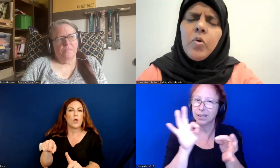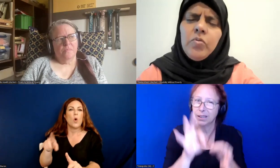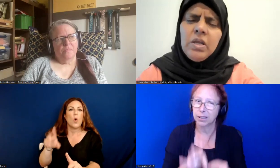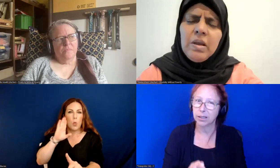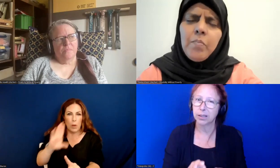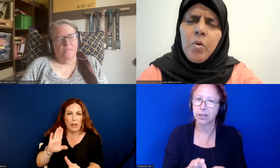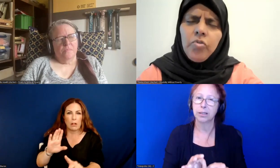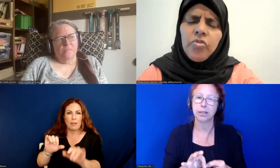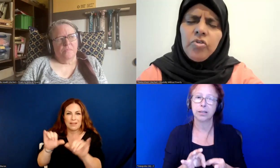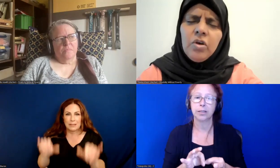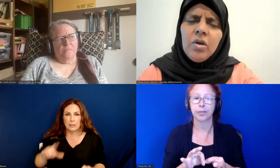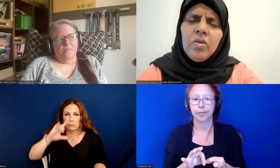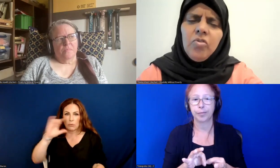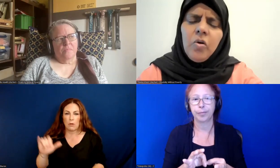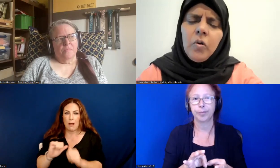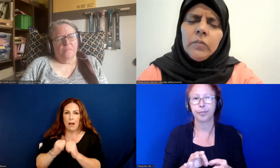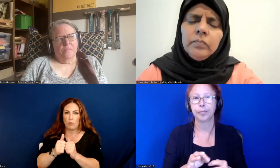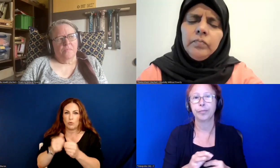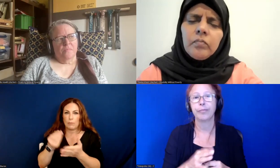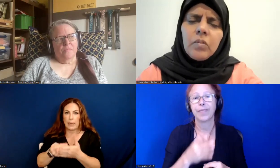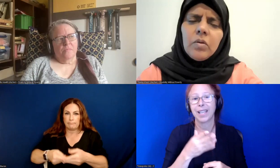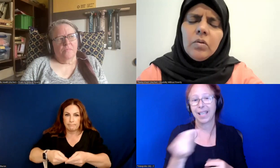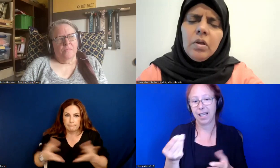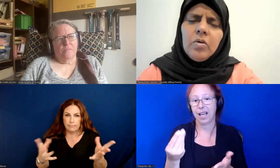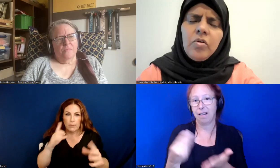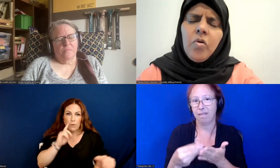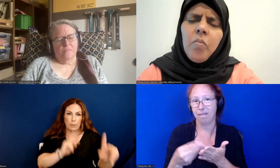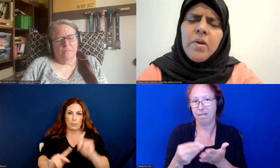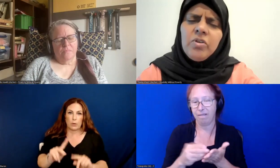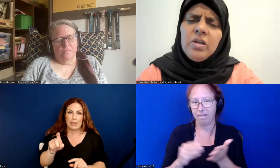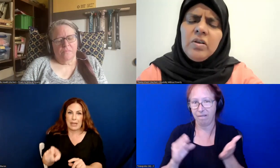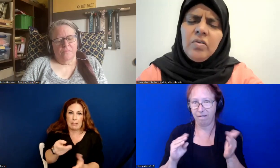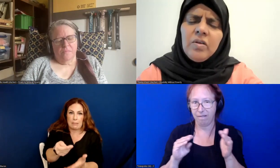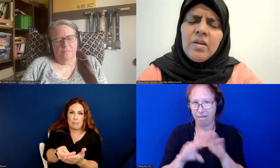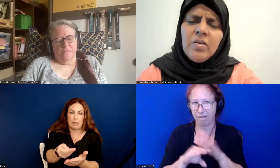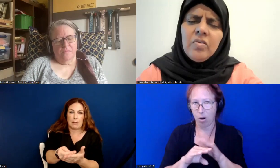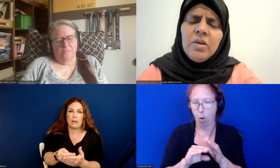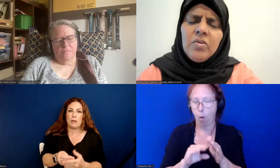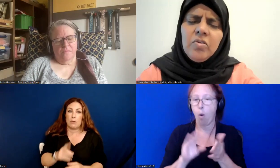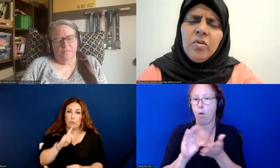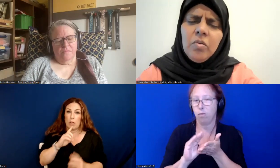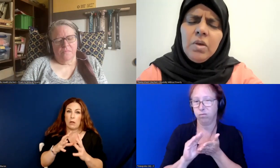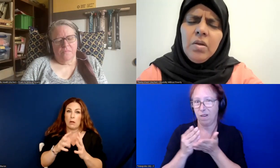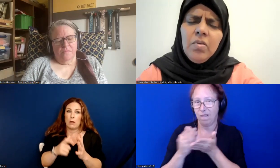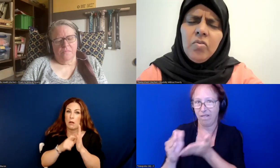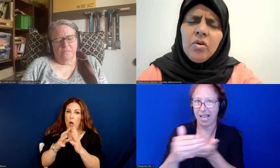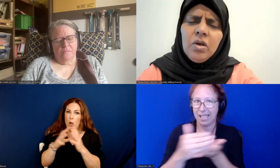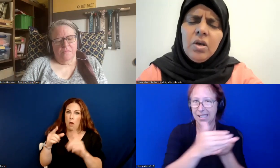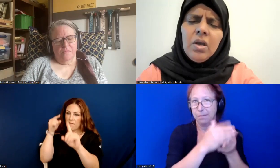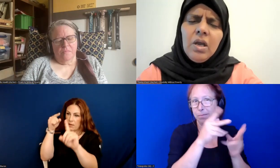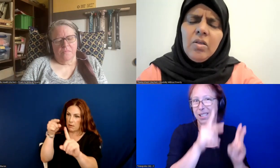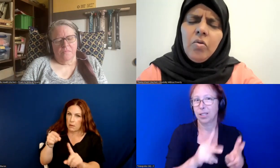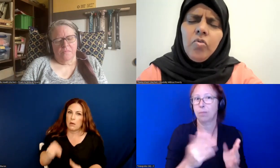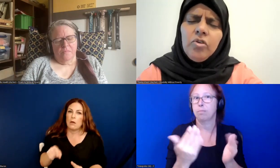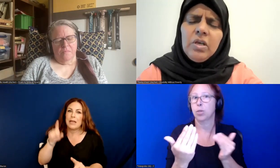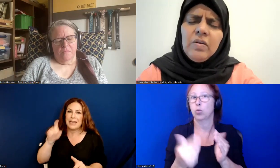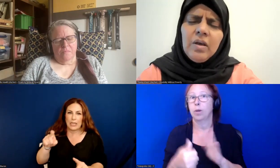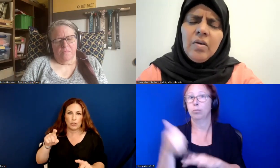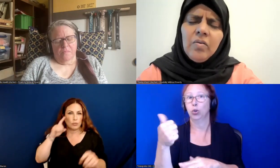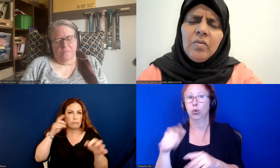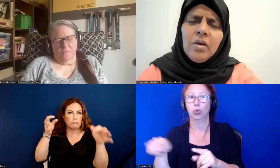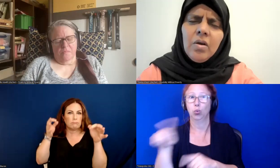the people who need it most. So there's a whole bunch of details that need to be determined, and